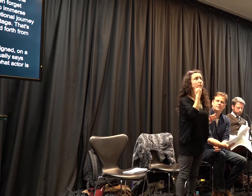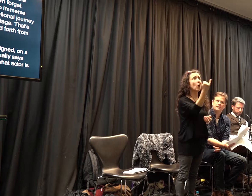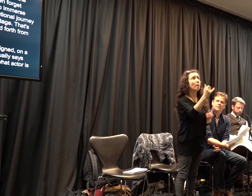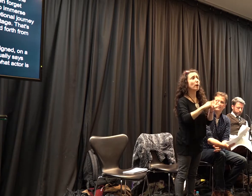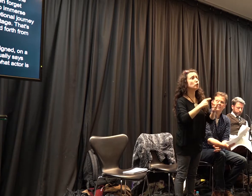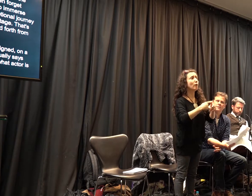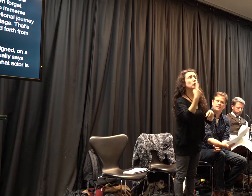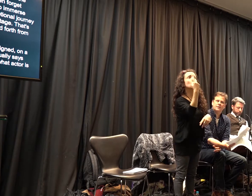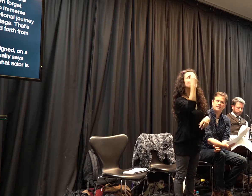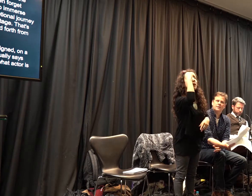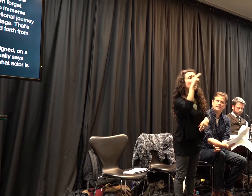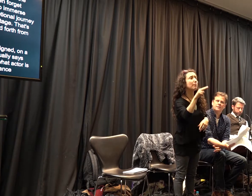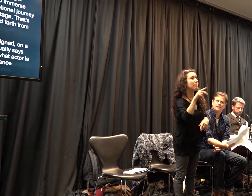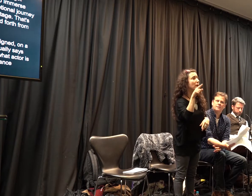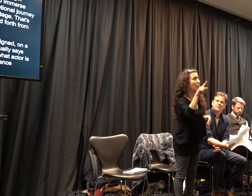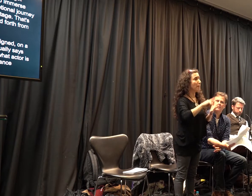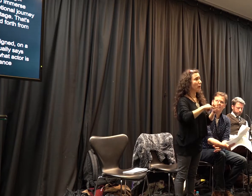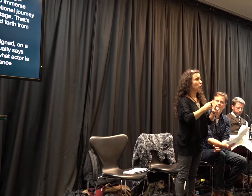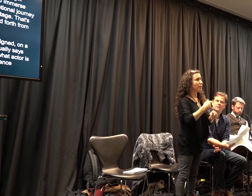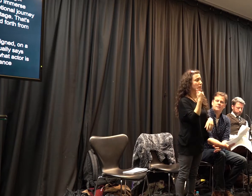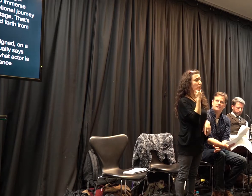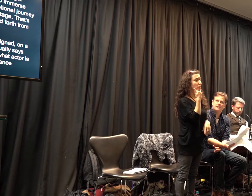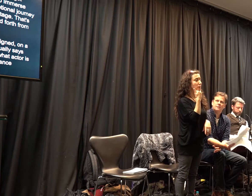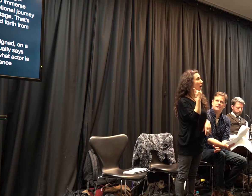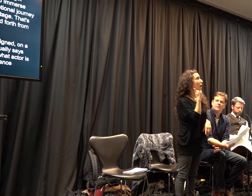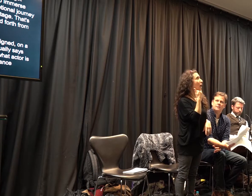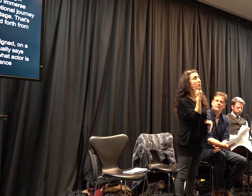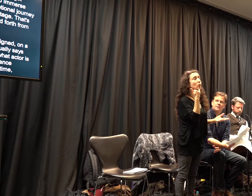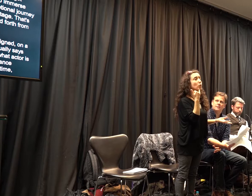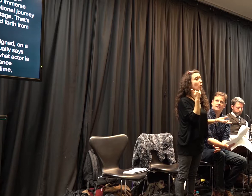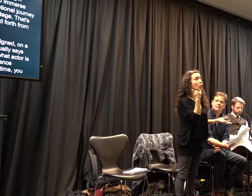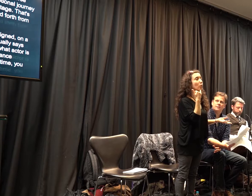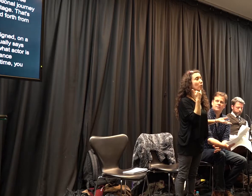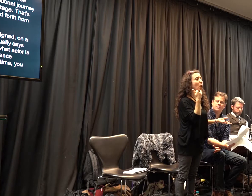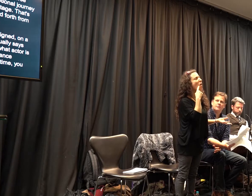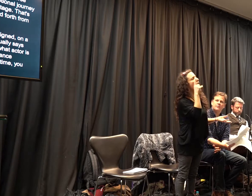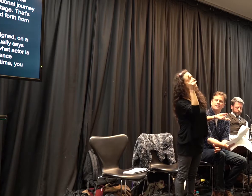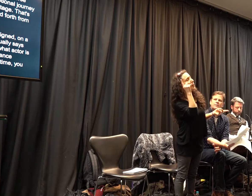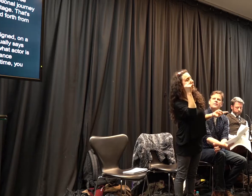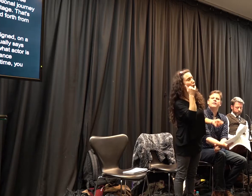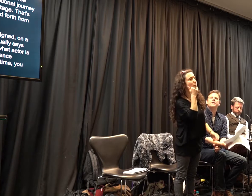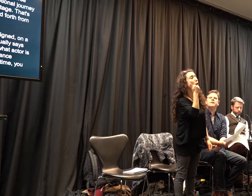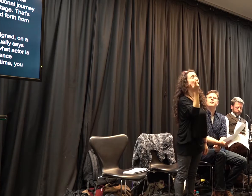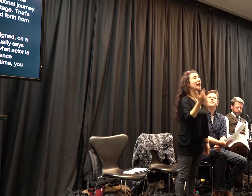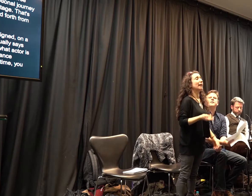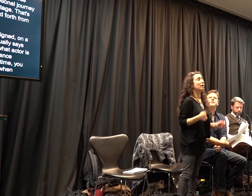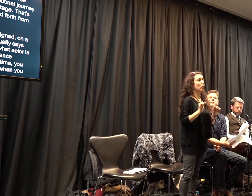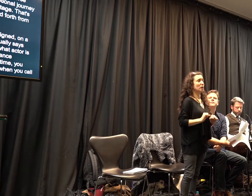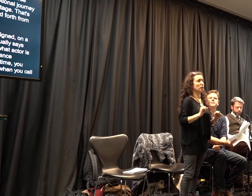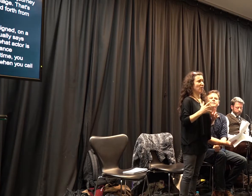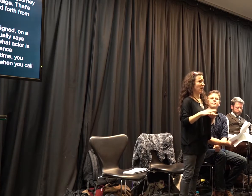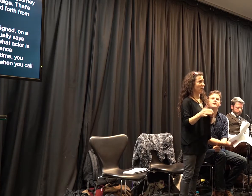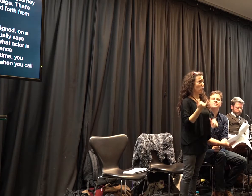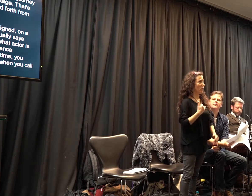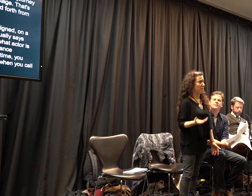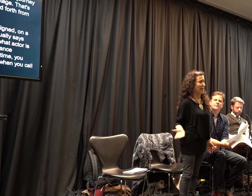like that actor. But most of the time, you don't know who the interpreter is, and even when you call box office, they don't know themselves, and they have to